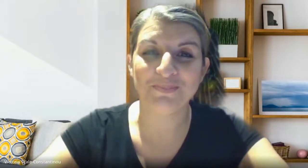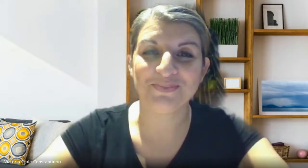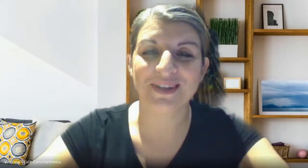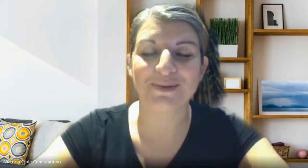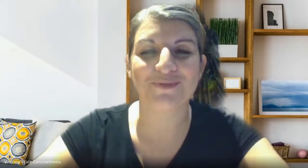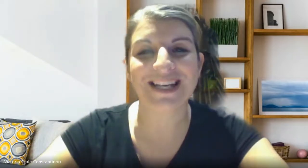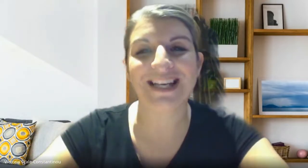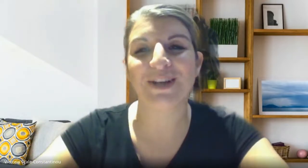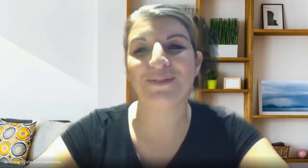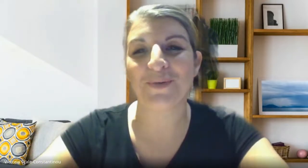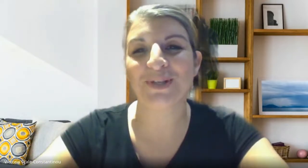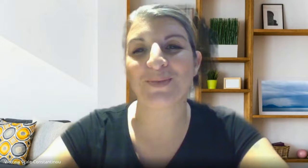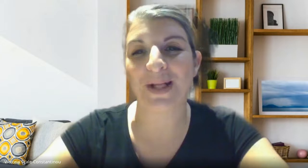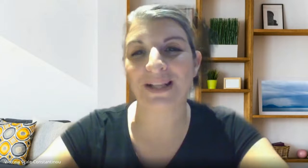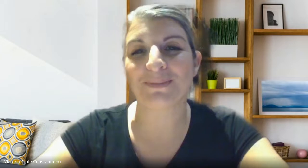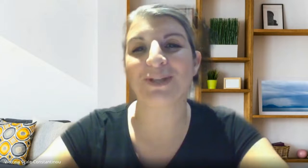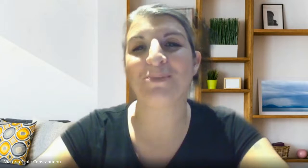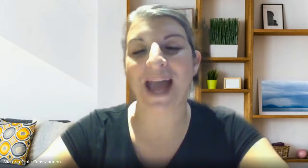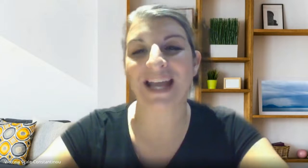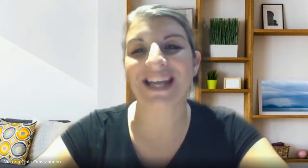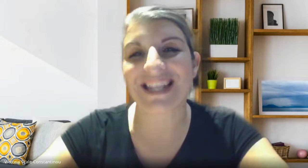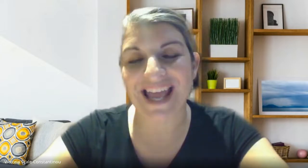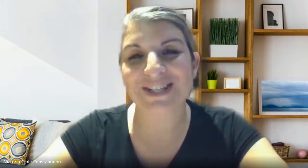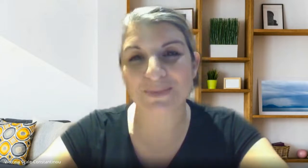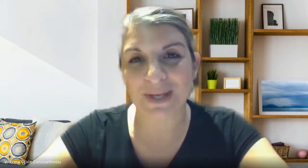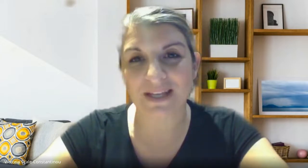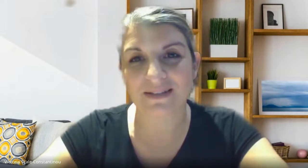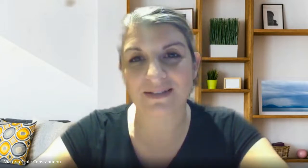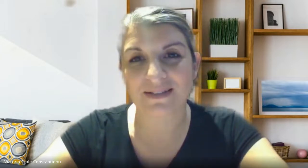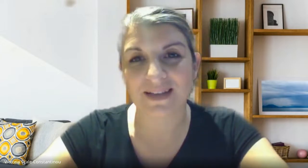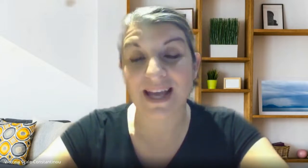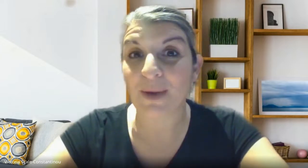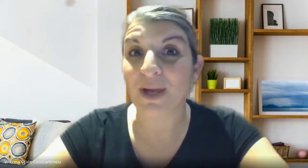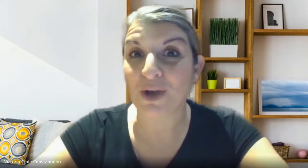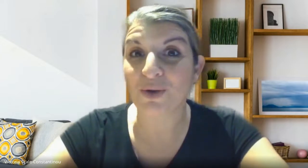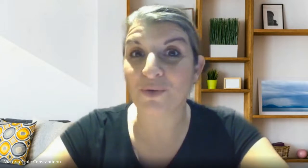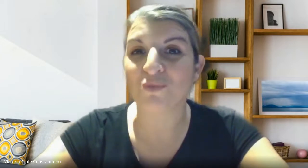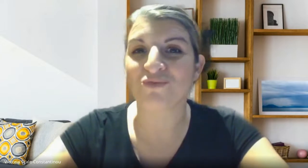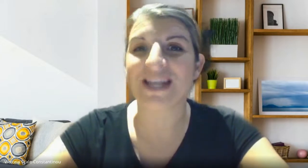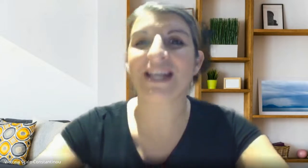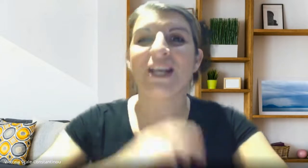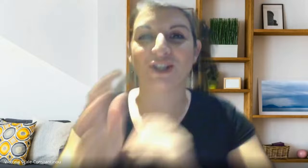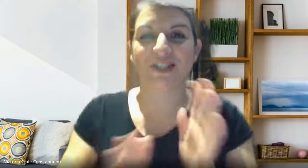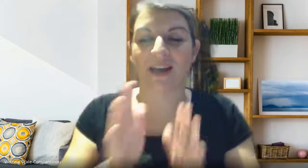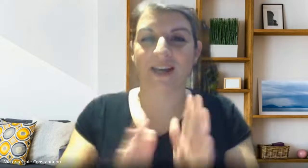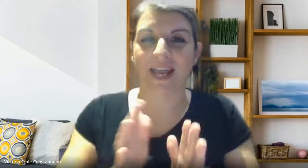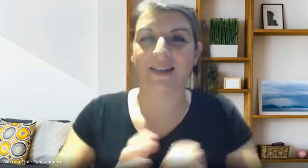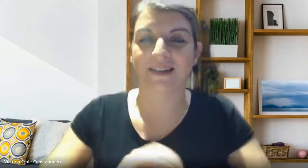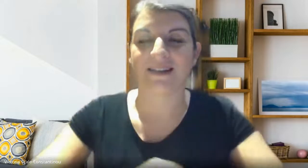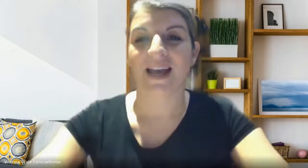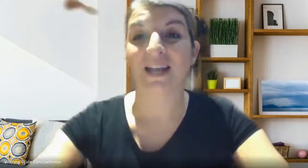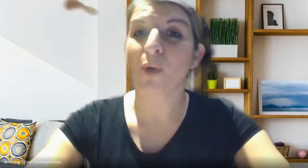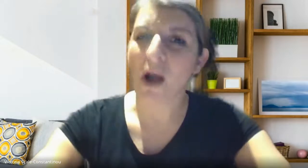school. And we're really looking forward to welcoming you back next week. Now, I know you're all really good at